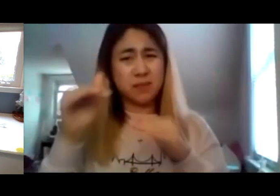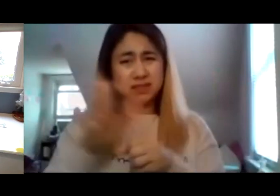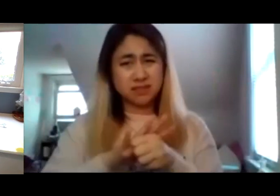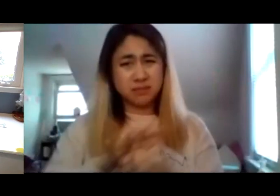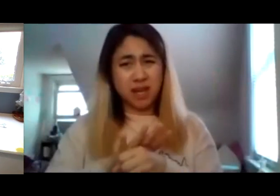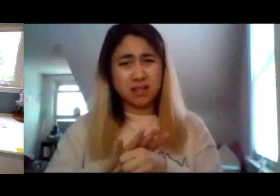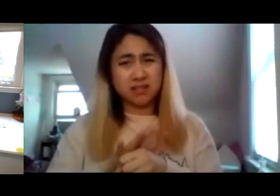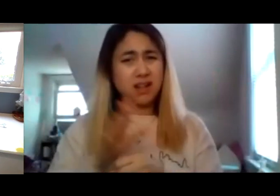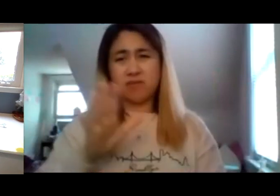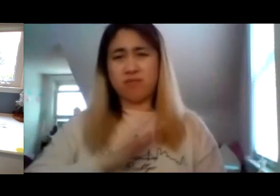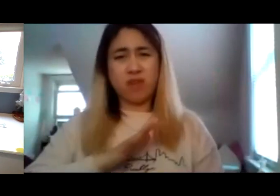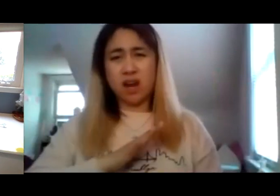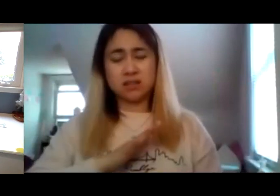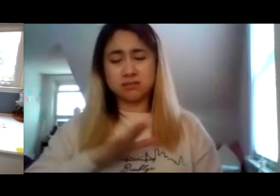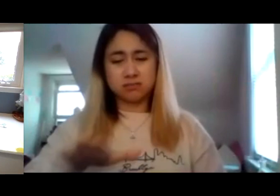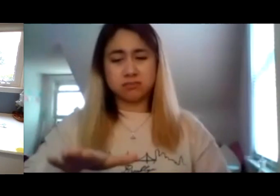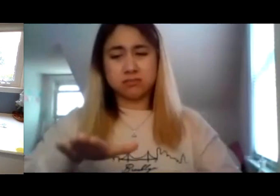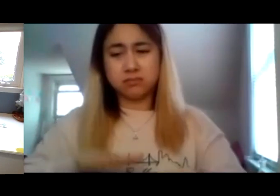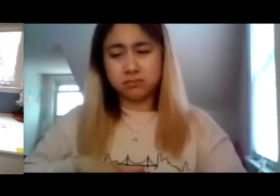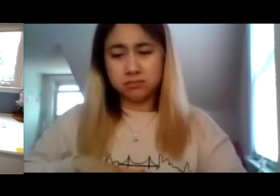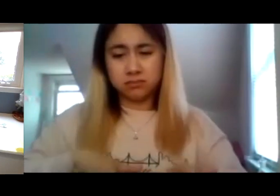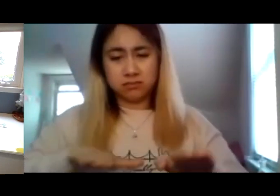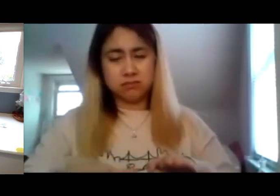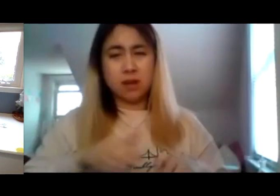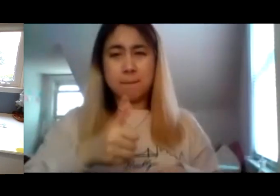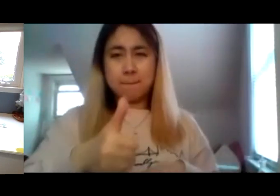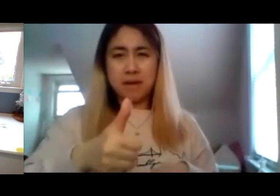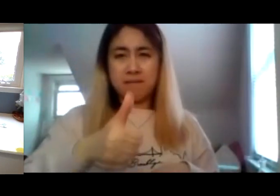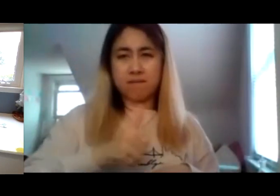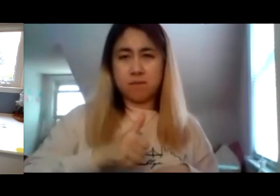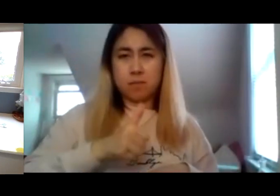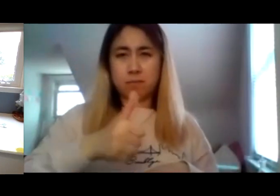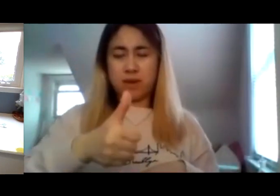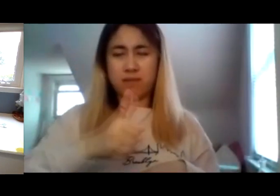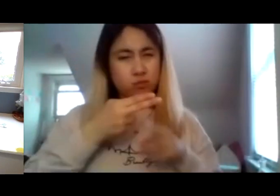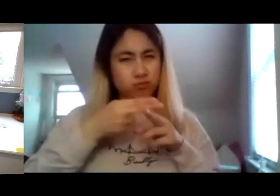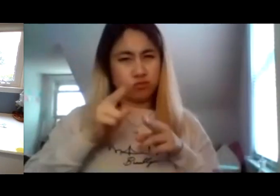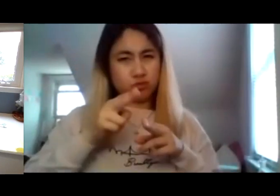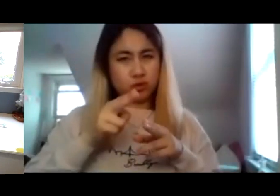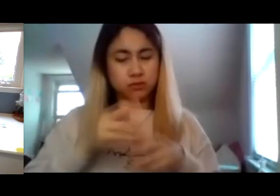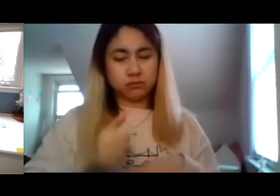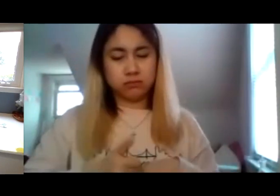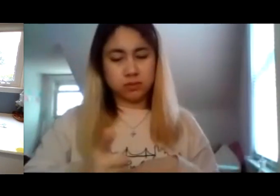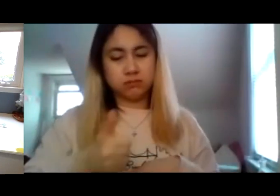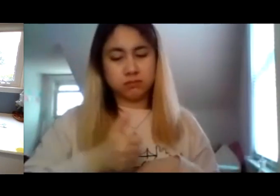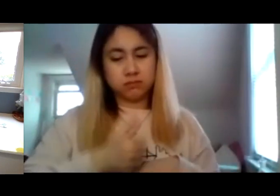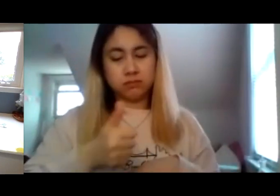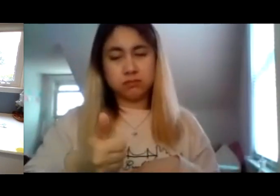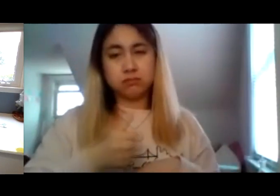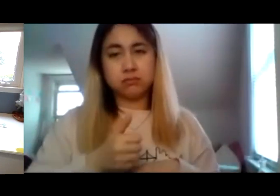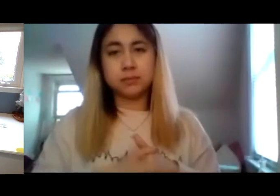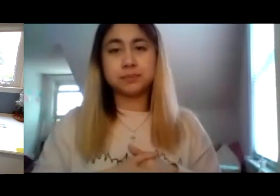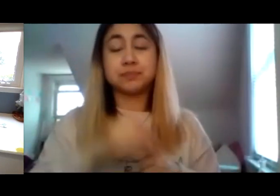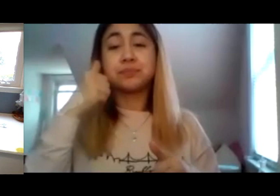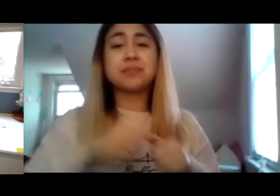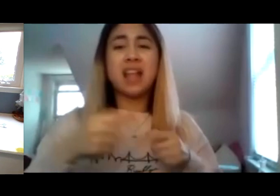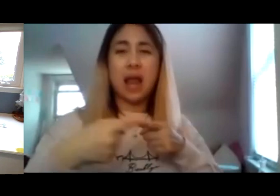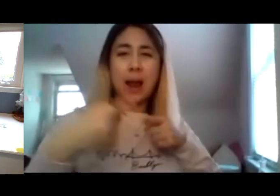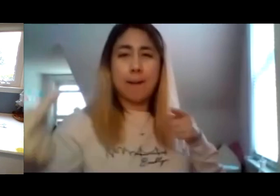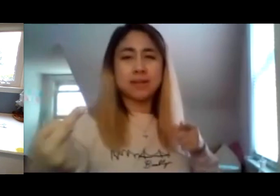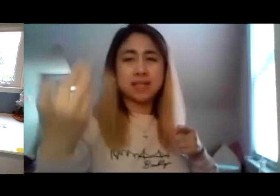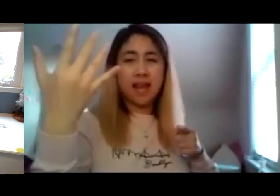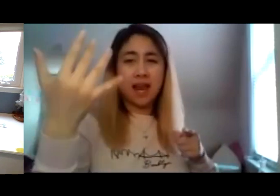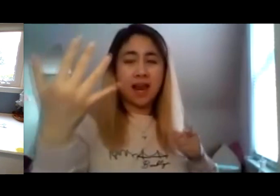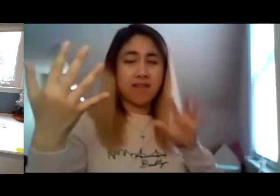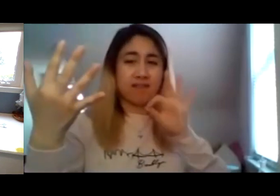walk, we can just do right in one spot. Just bringing opposite hands and feet up